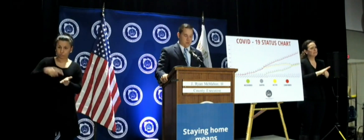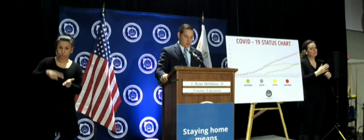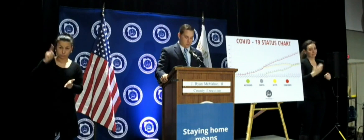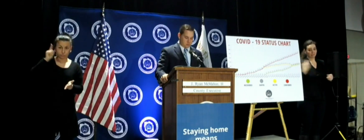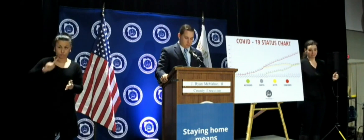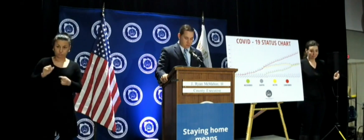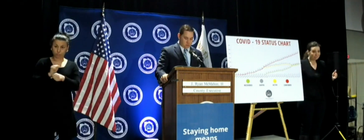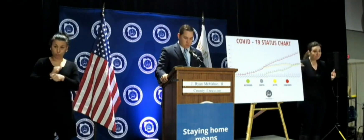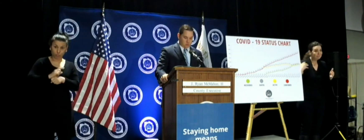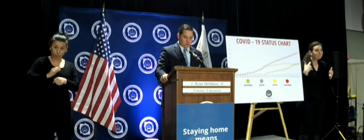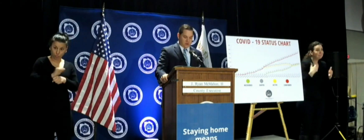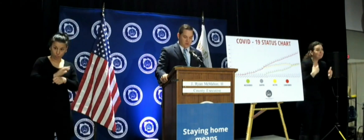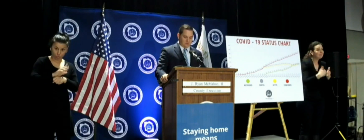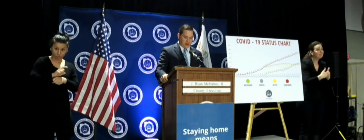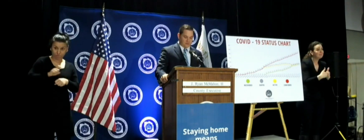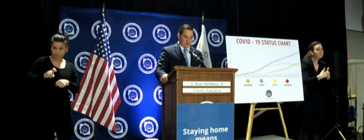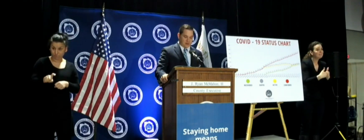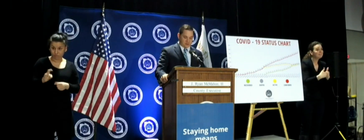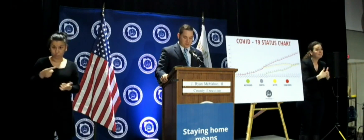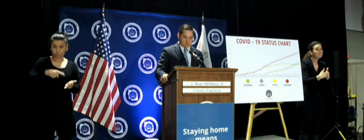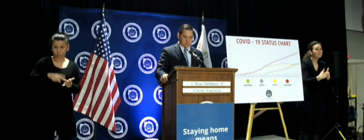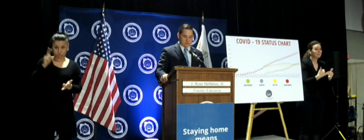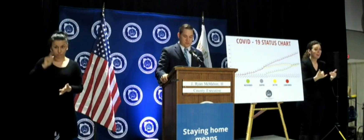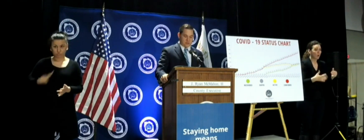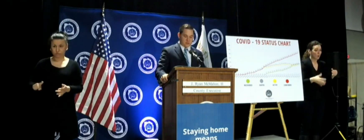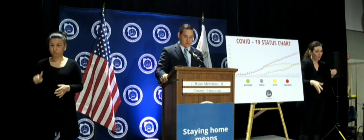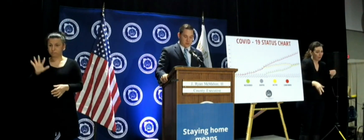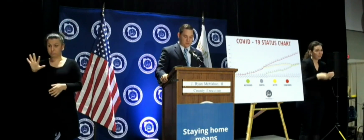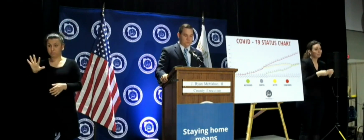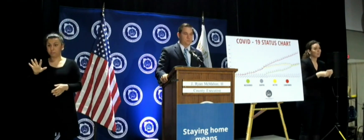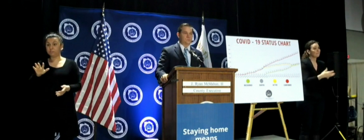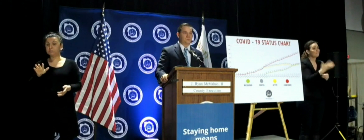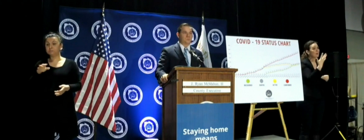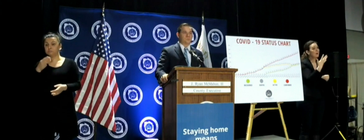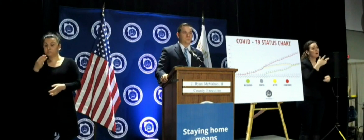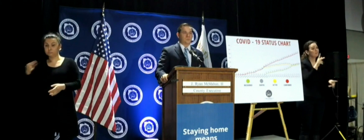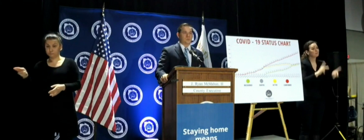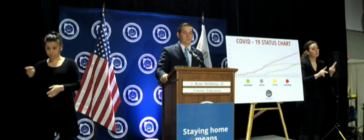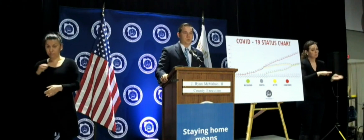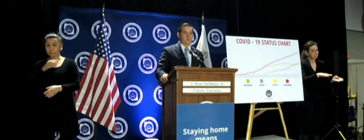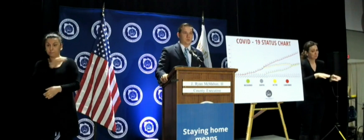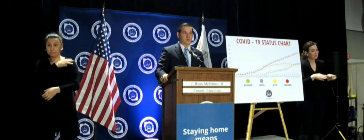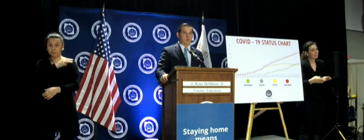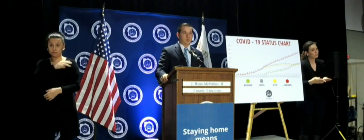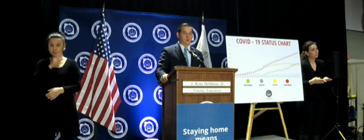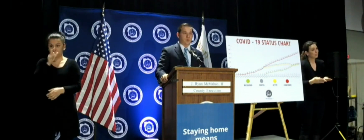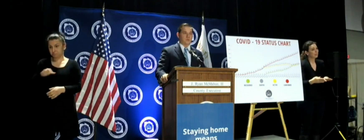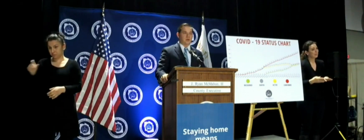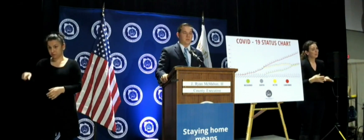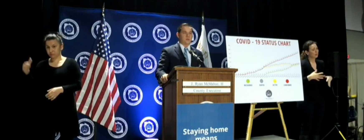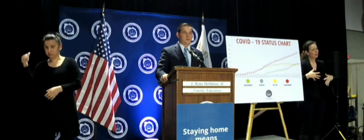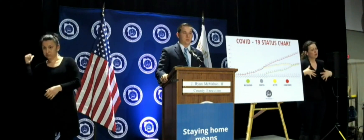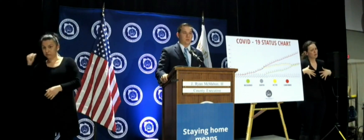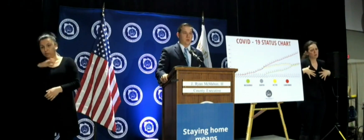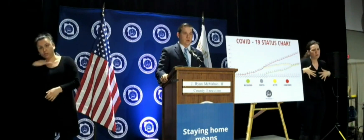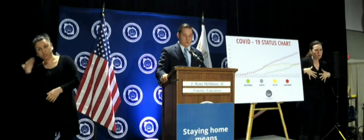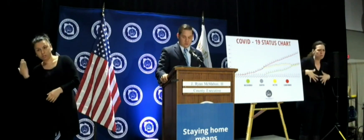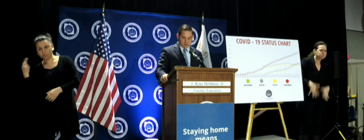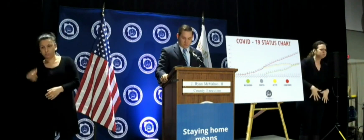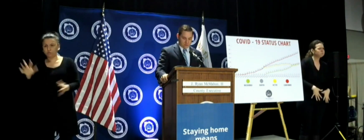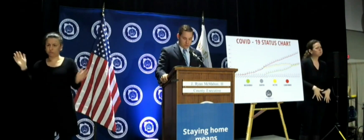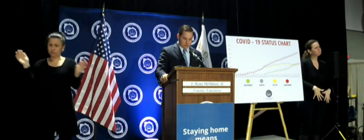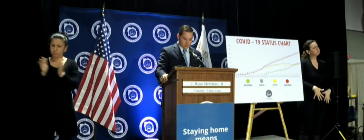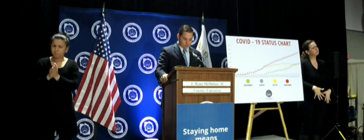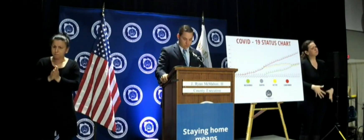our county. We have had 5 deaths since yesterday. This brings our total of neighbors that we have lost